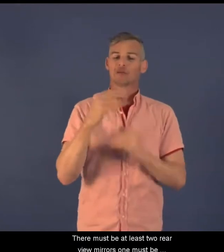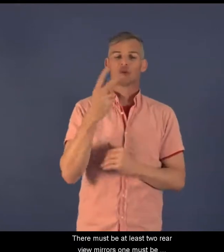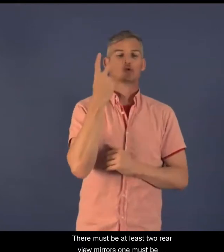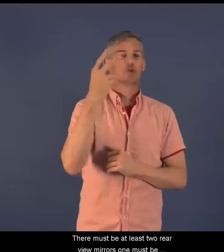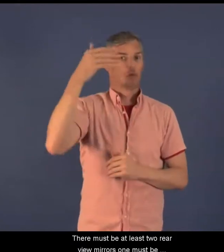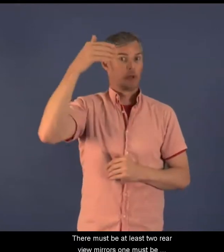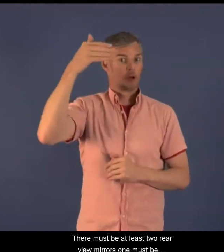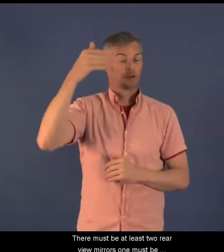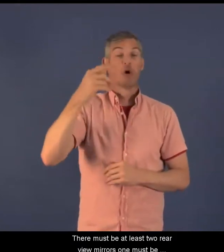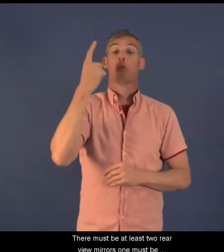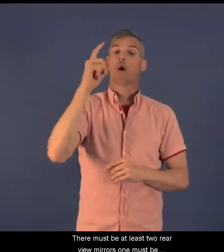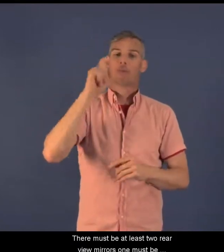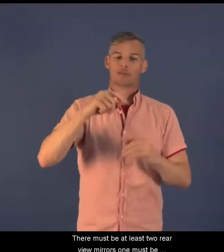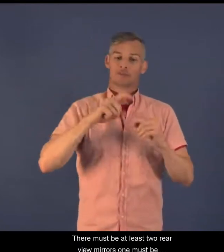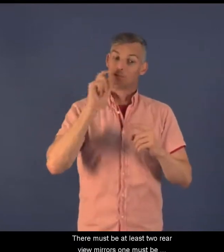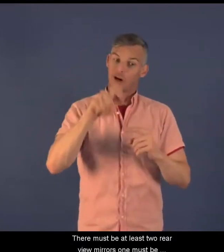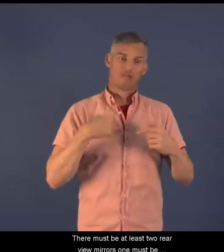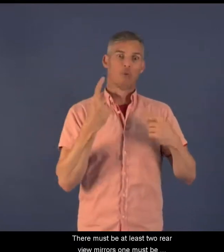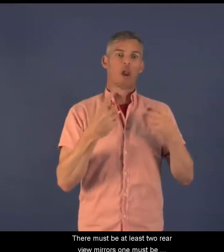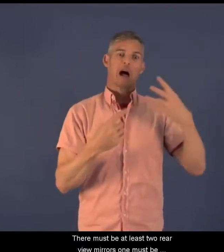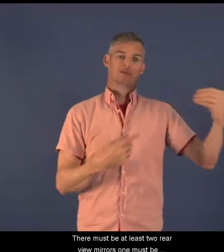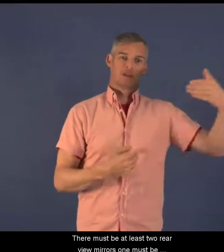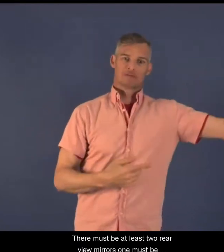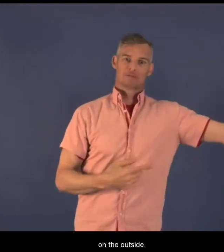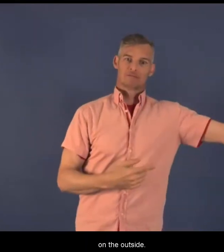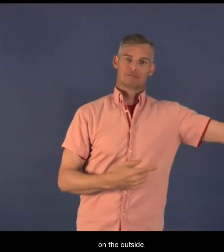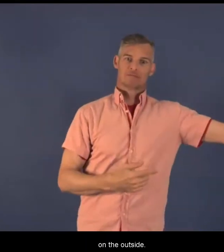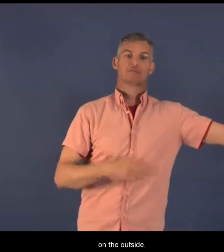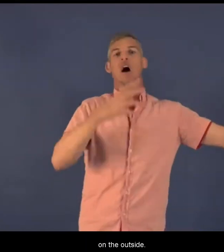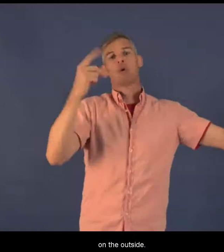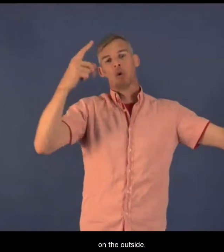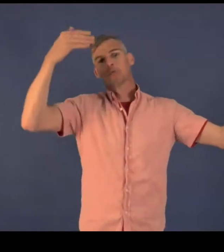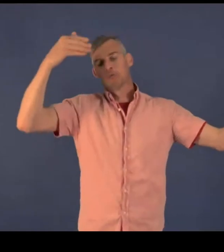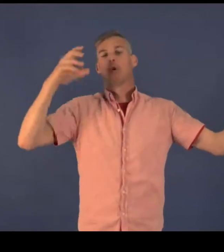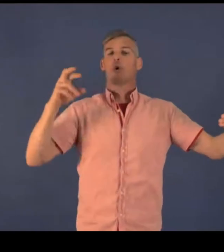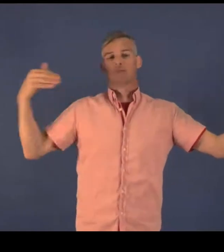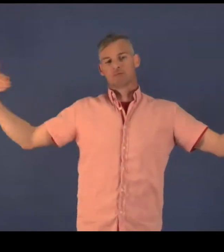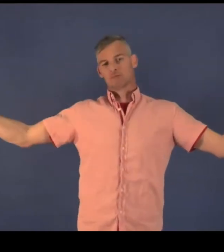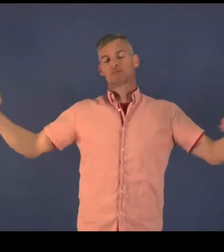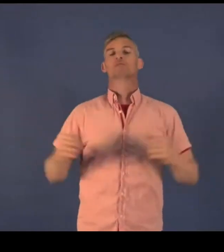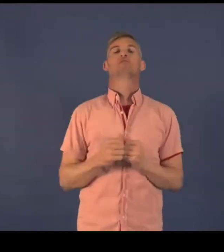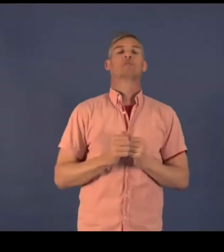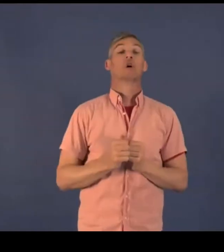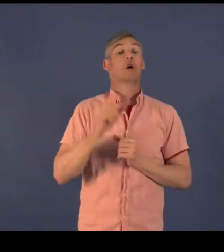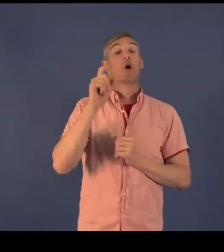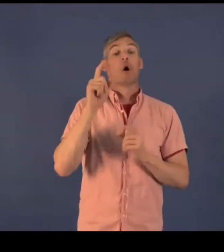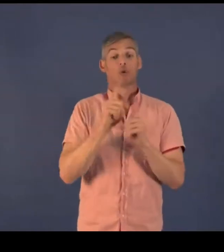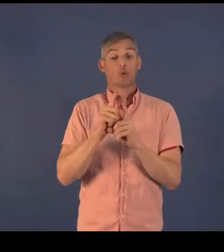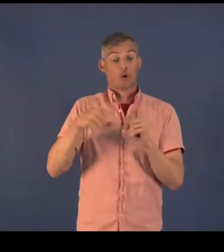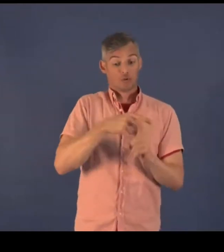least 2 rear view mirrors. One must be on the outside of the vehicle on the left.